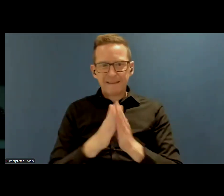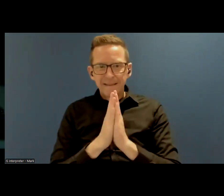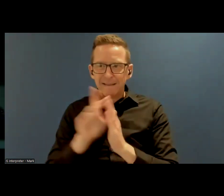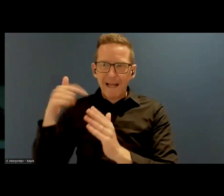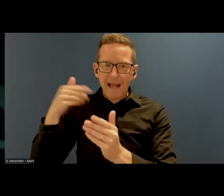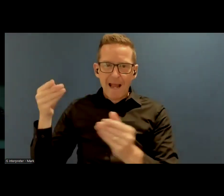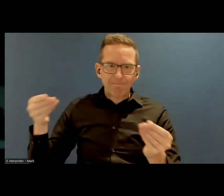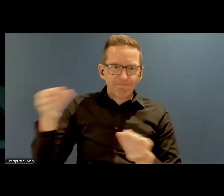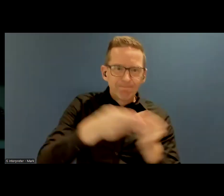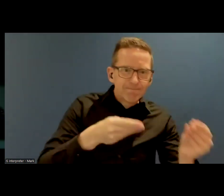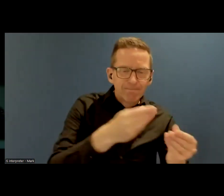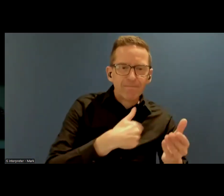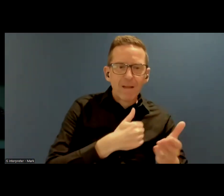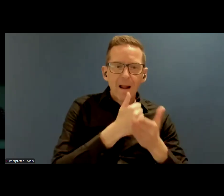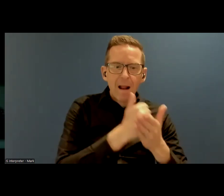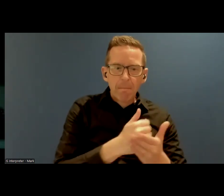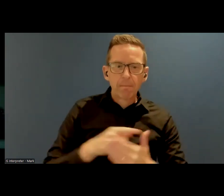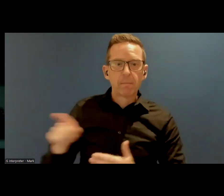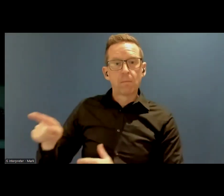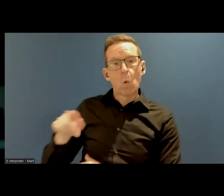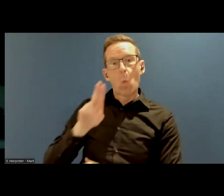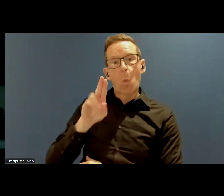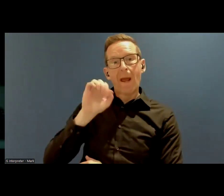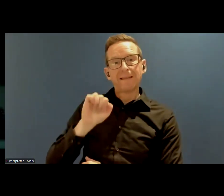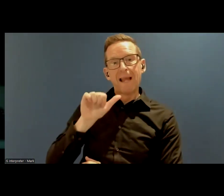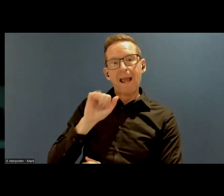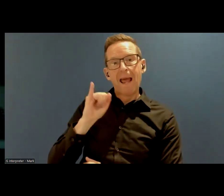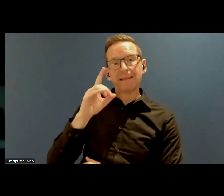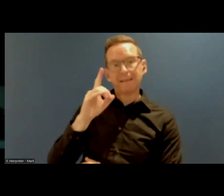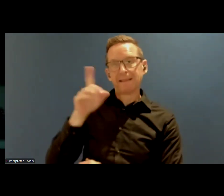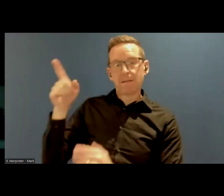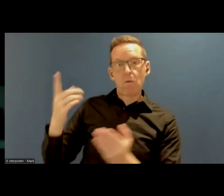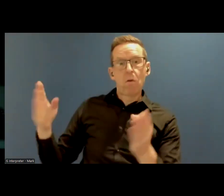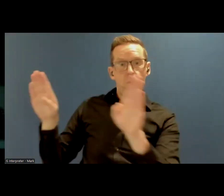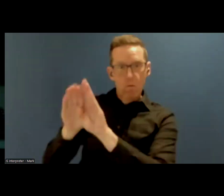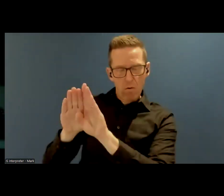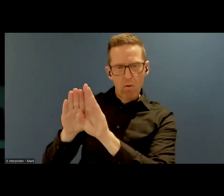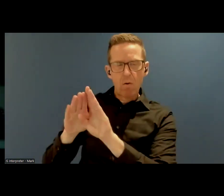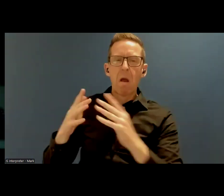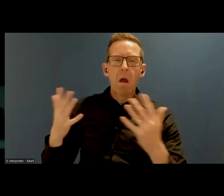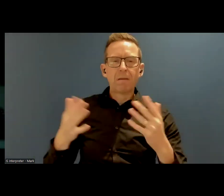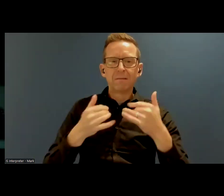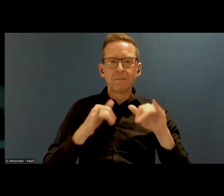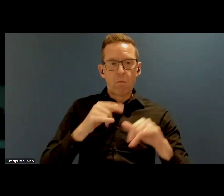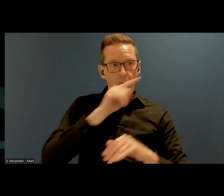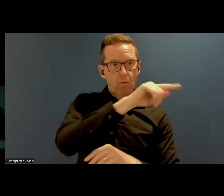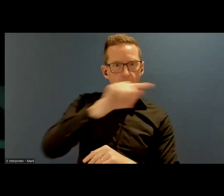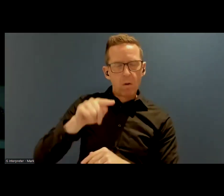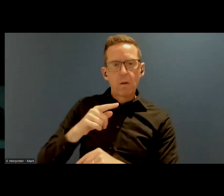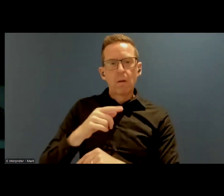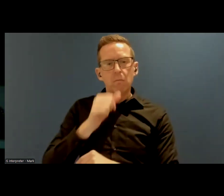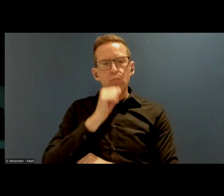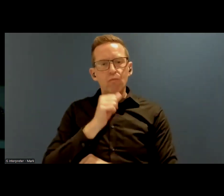of USAID, there are still some private donors that will support some